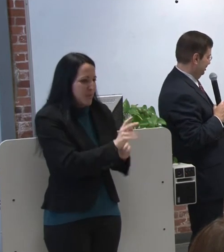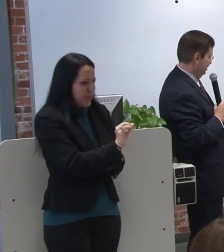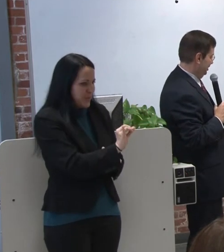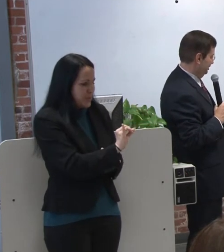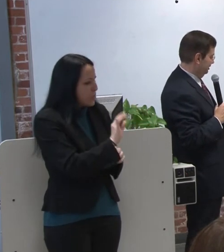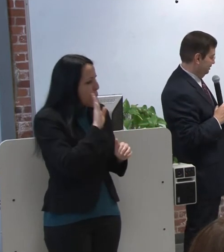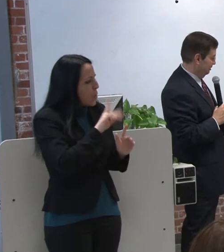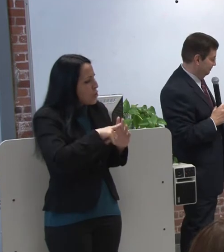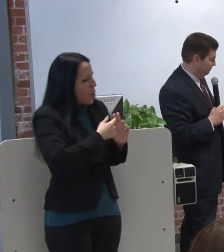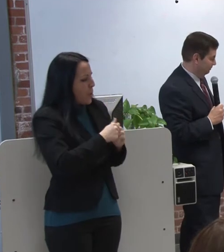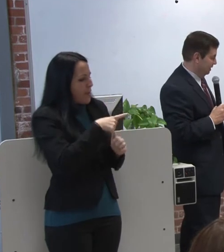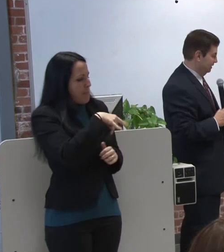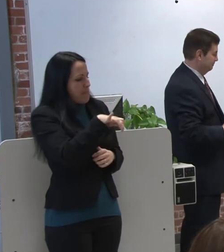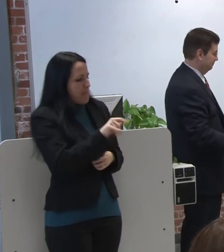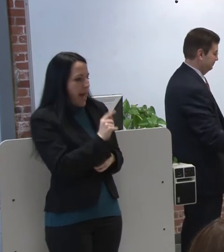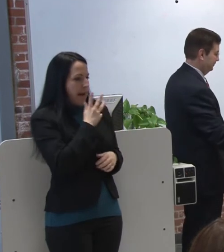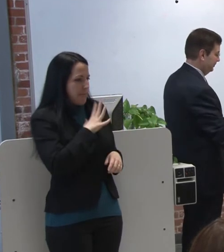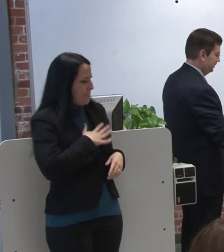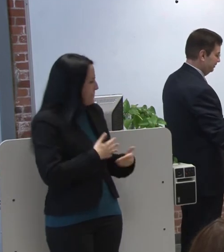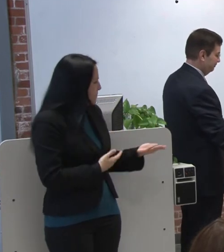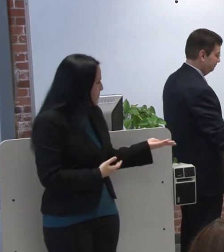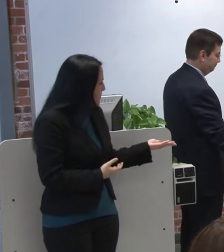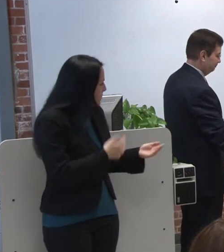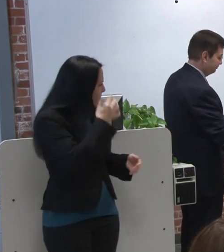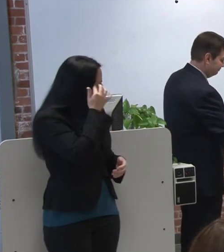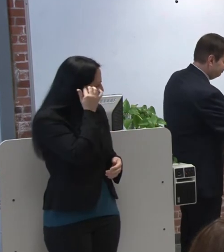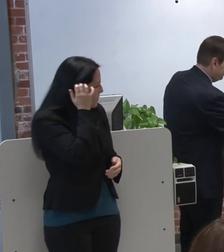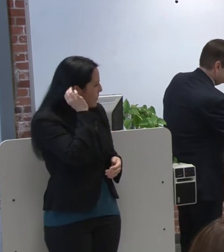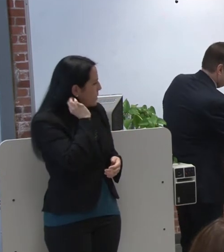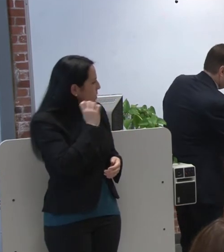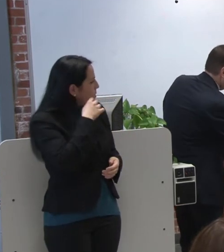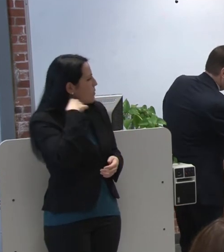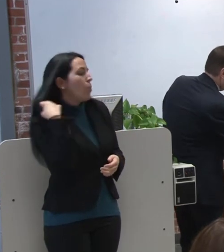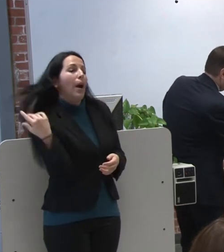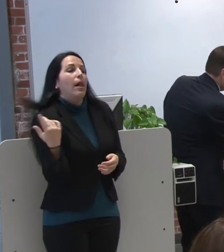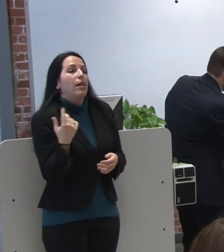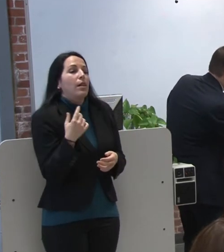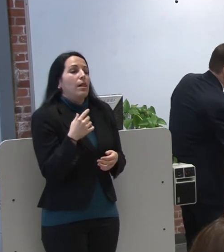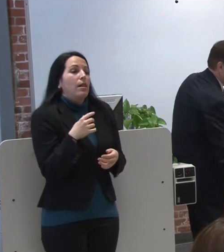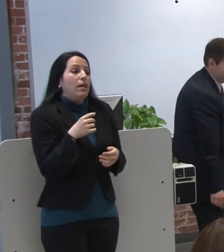with you, Pat, on that line. The first thing I look at is